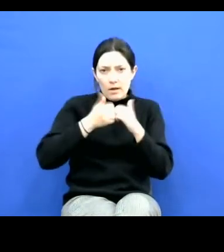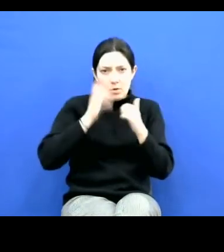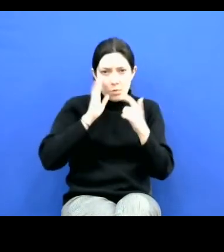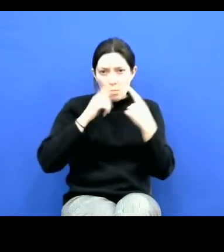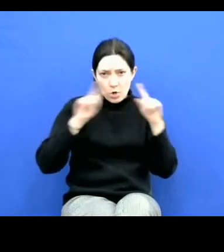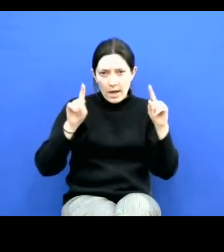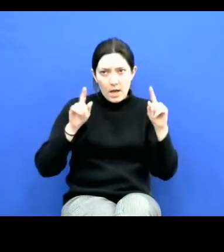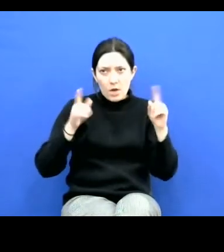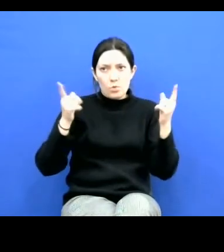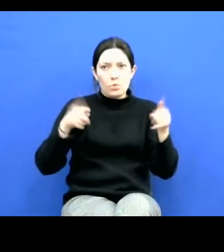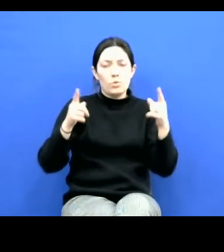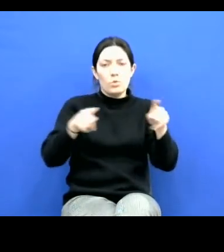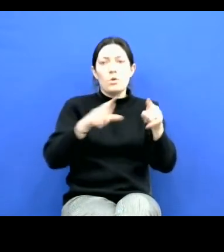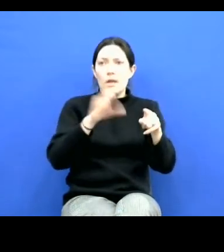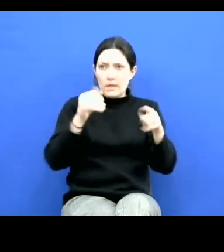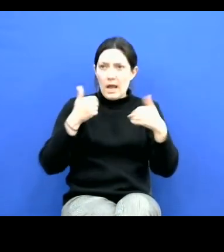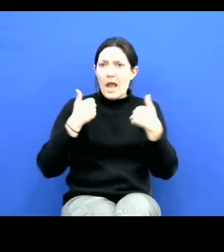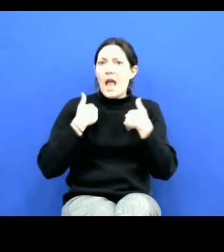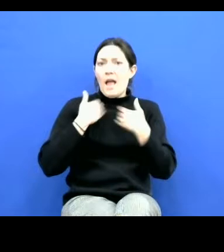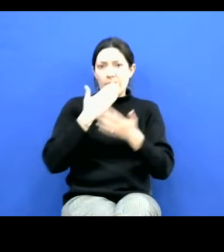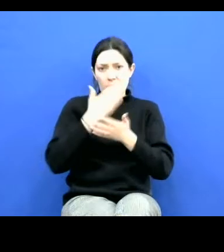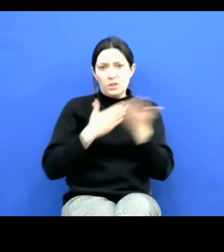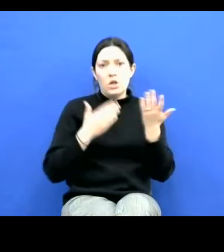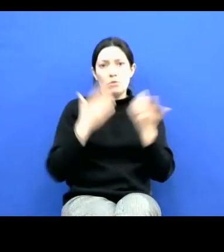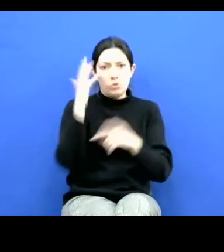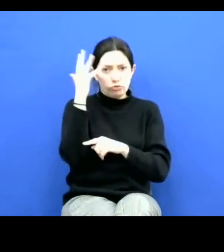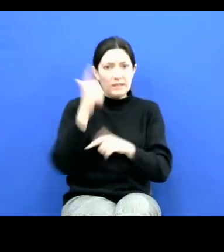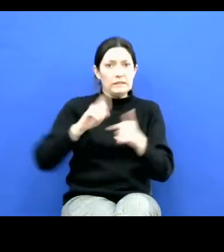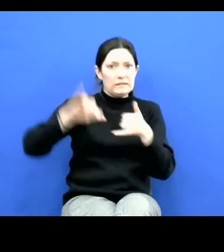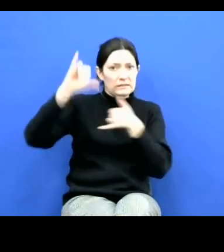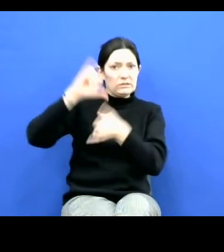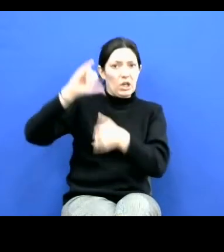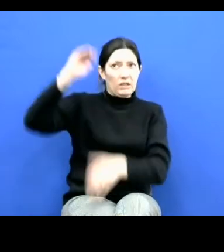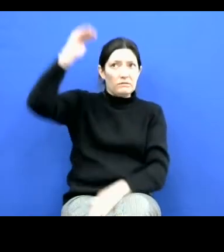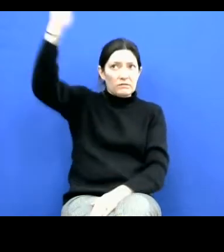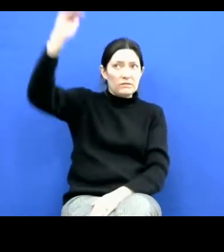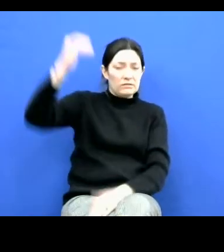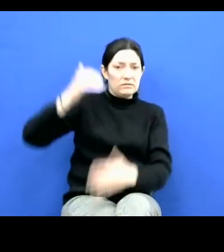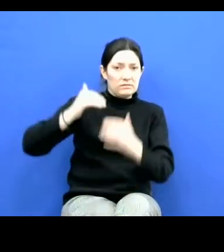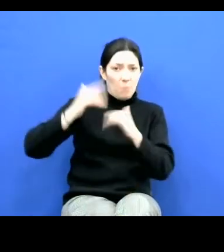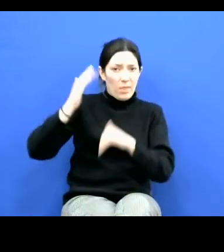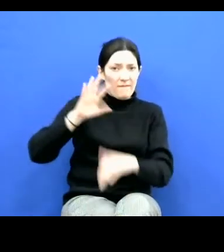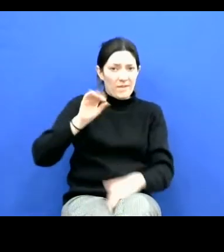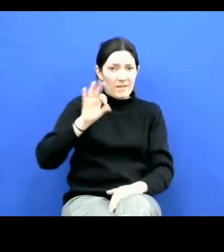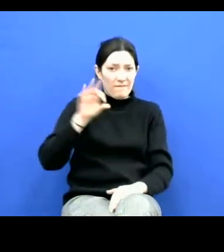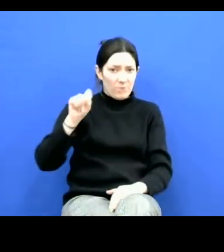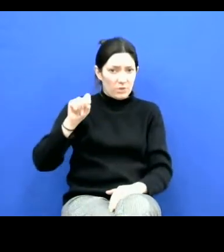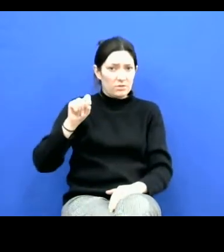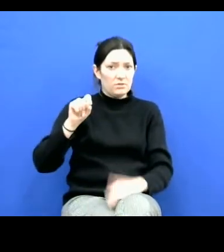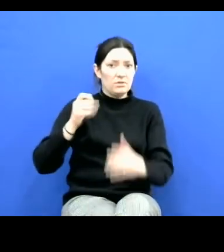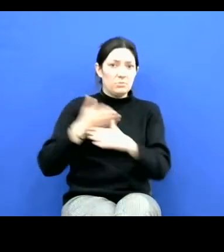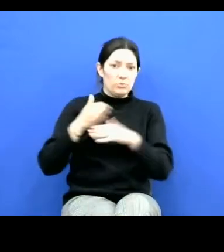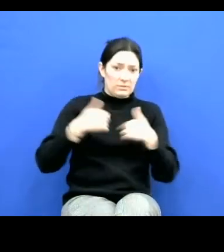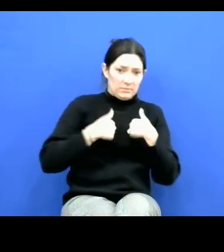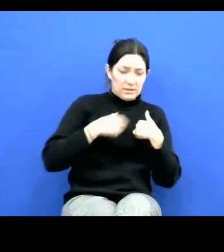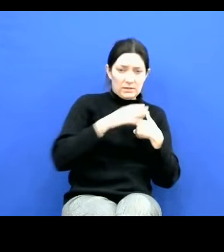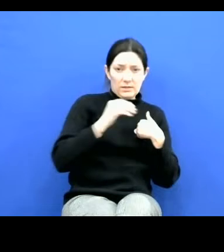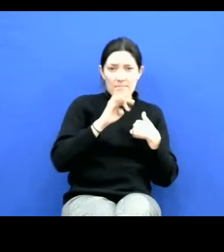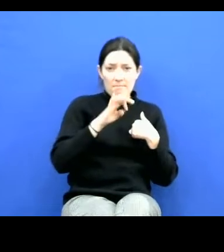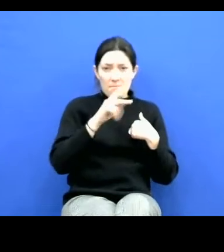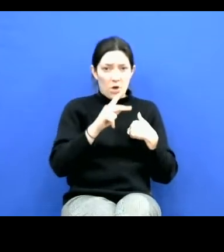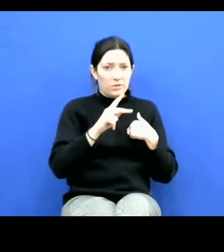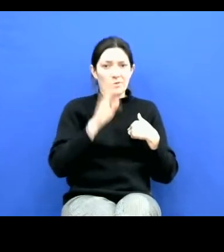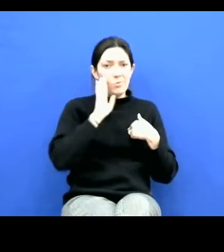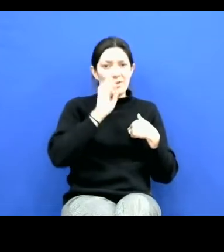do have trees way bigger than 50 foot in my hedgerow, which split between me and Mark. I don't know, a survey would